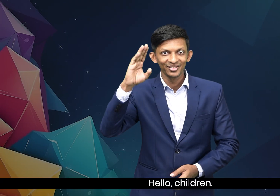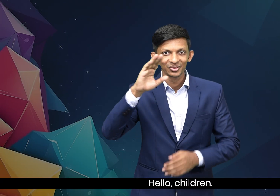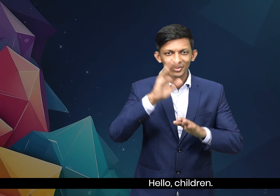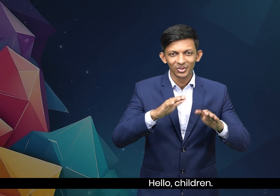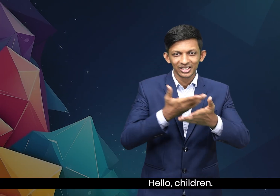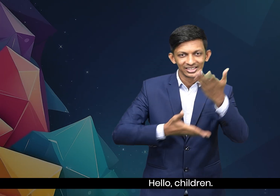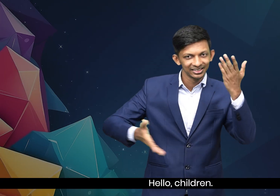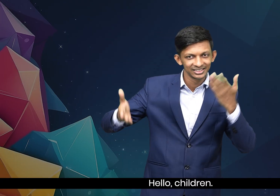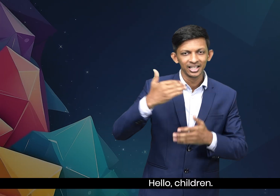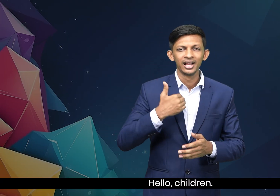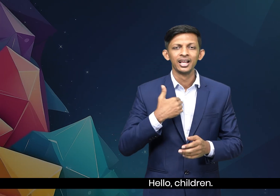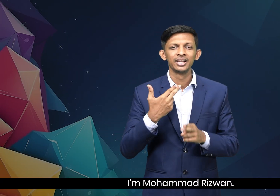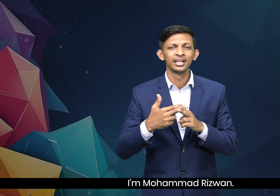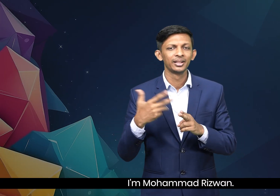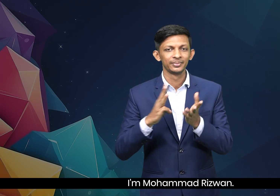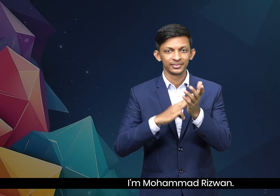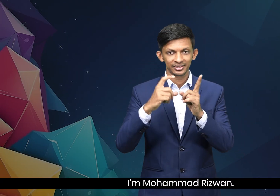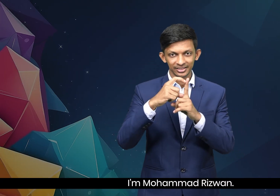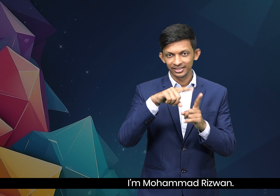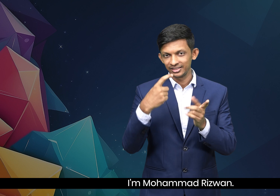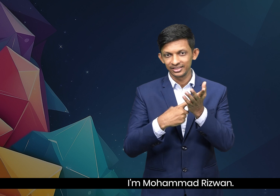Hello children, I am Mohammad Rizwan.